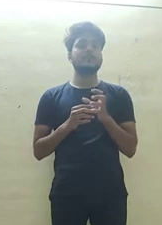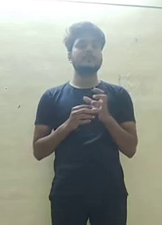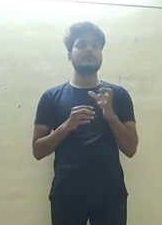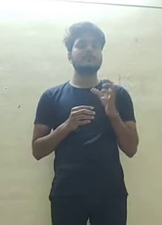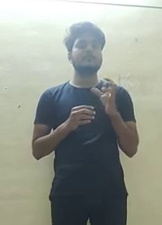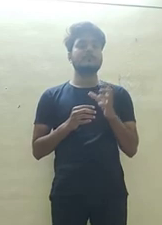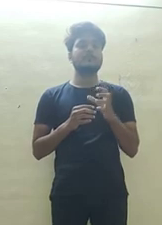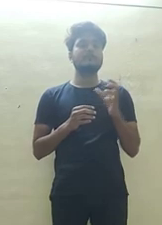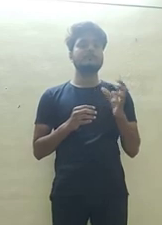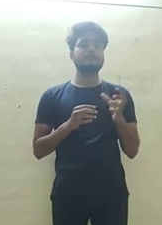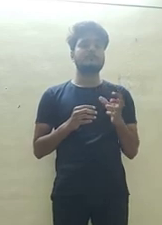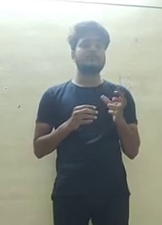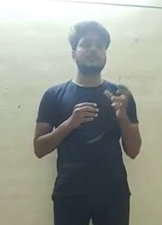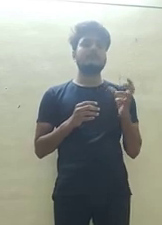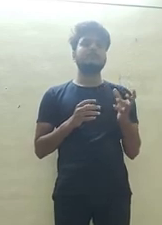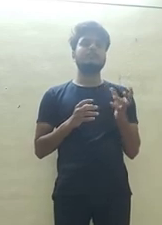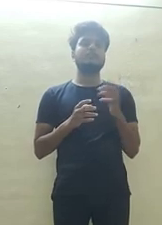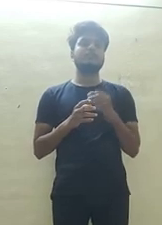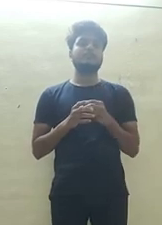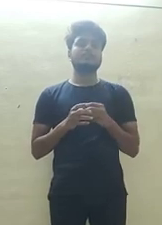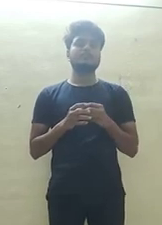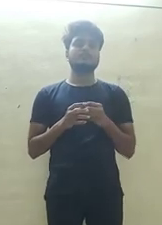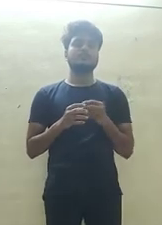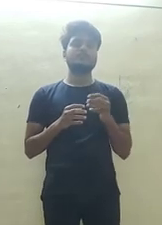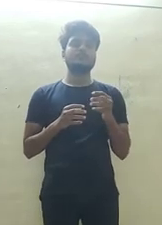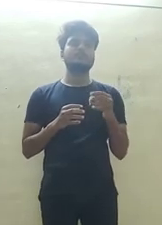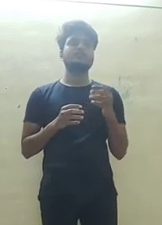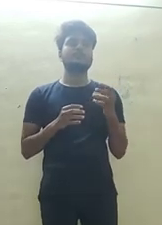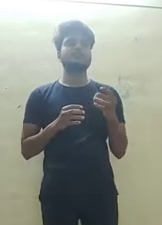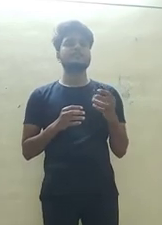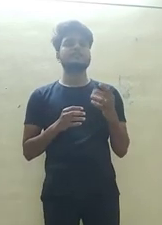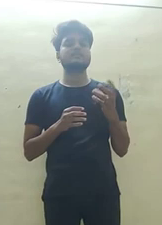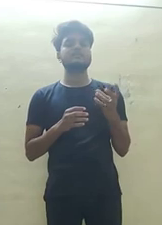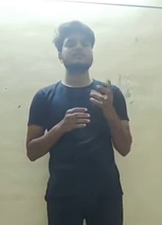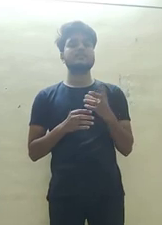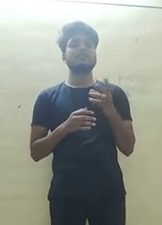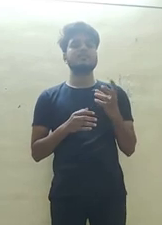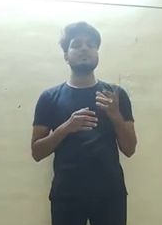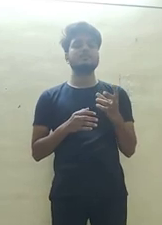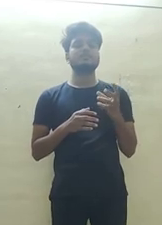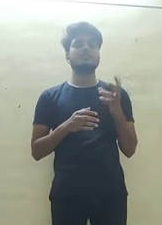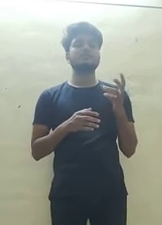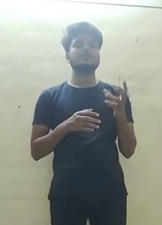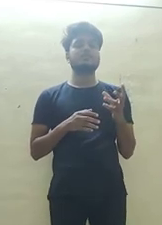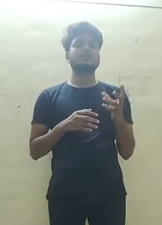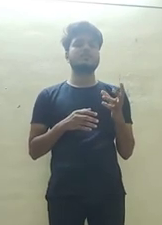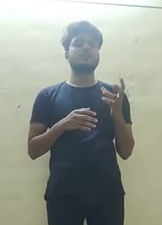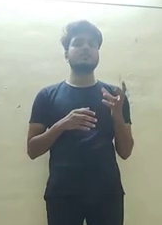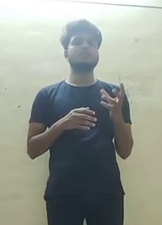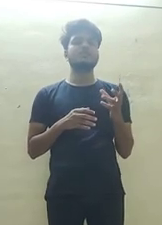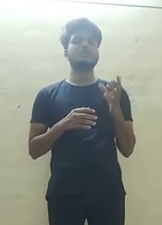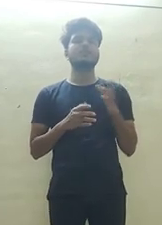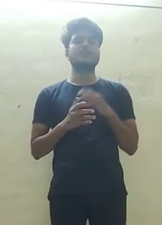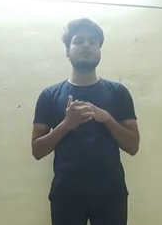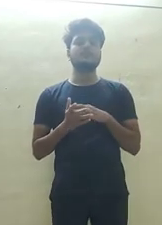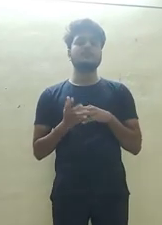data all at once, and without data structure in place, this might cause a server to crash.